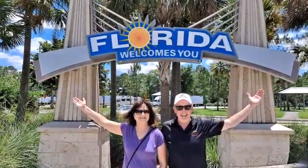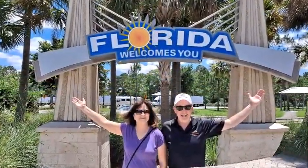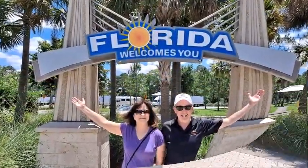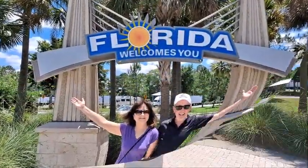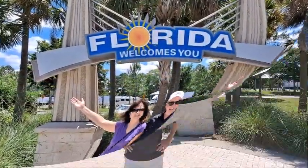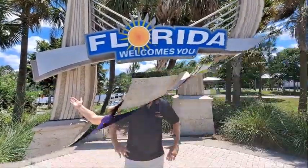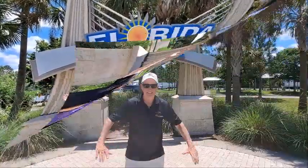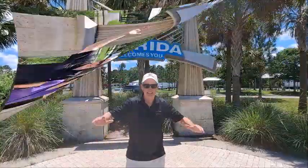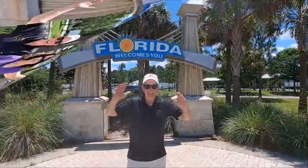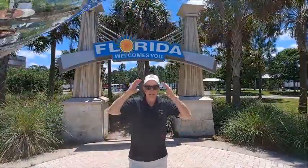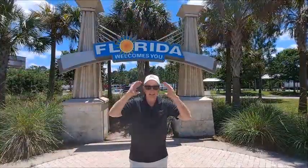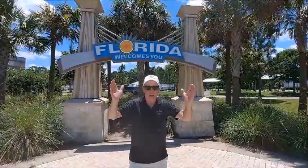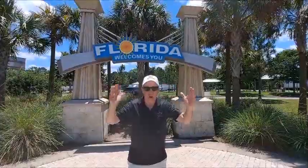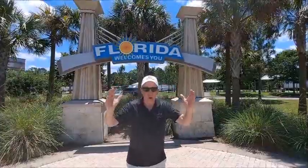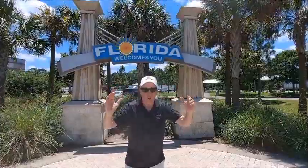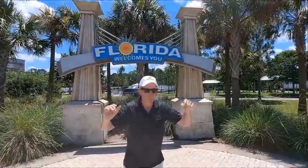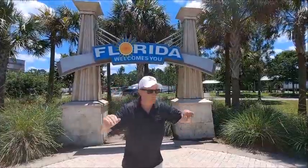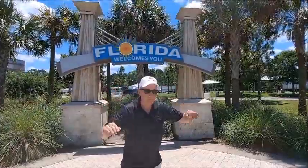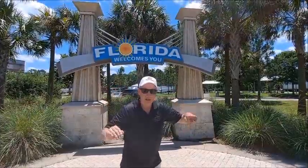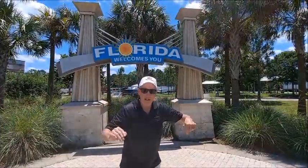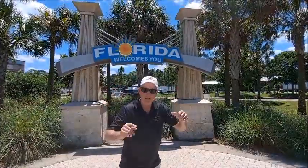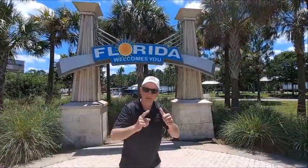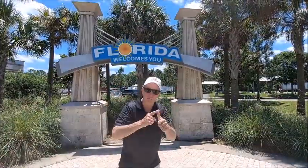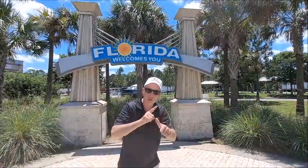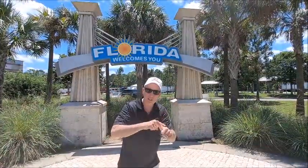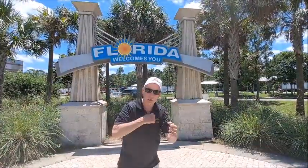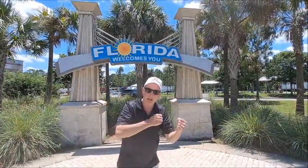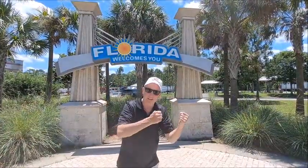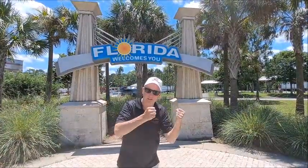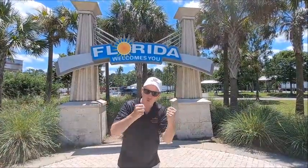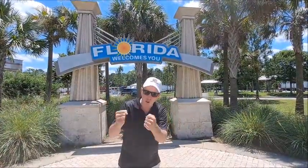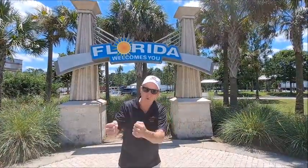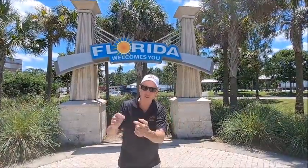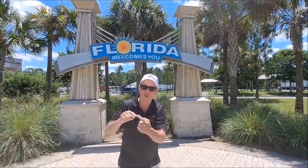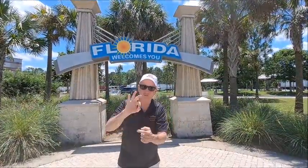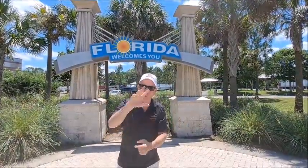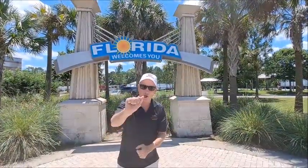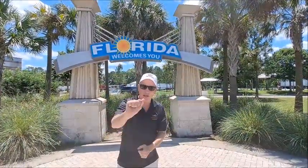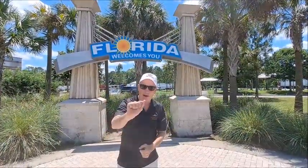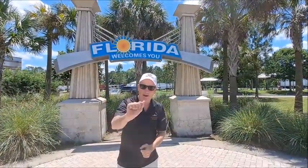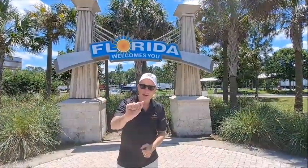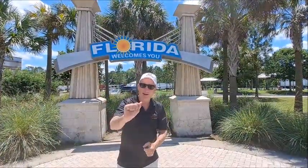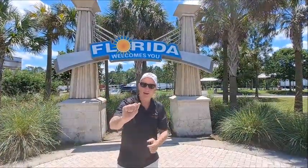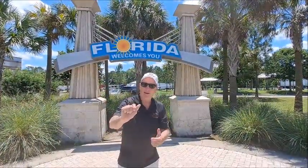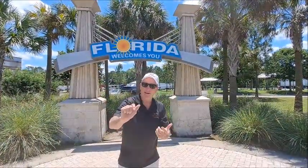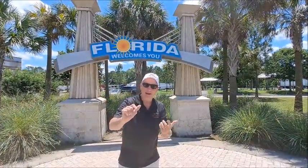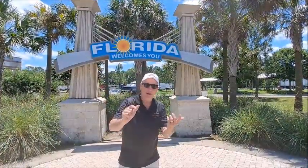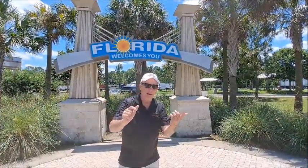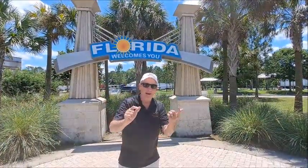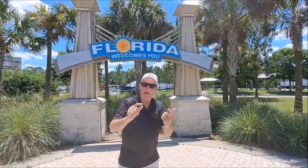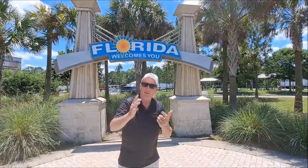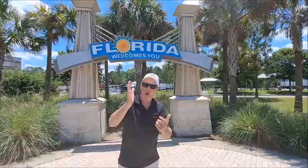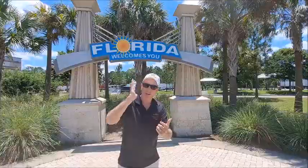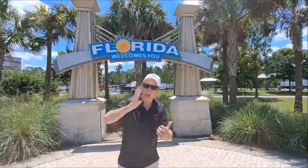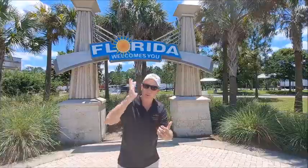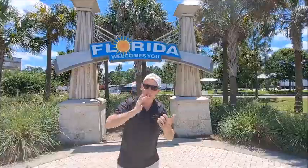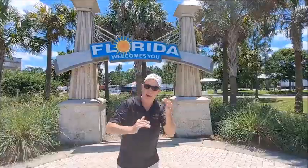got it? Yeah, yeah. No, no, it's the first time I've driven to Florida. A long time ago, back